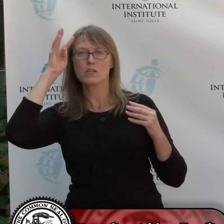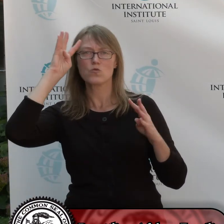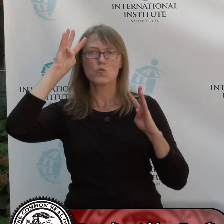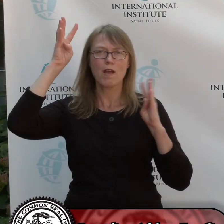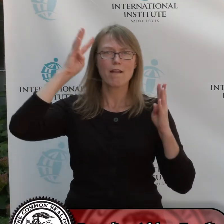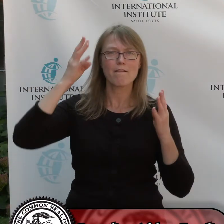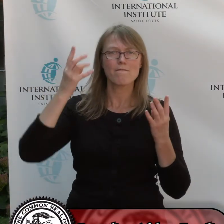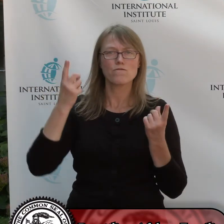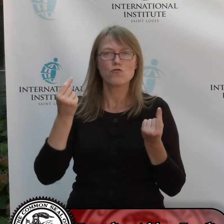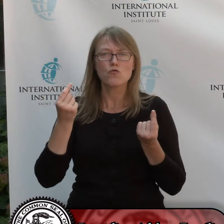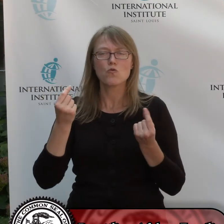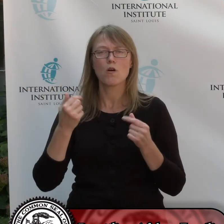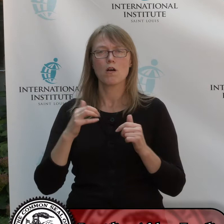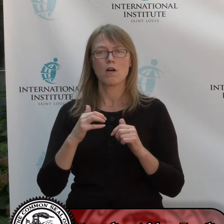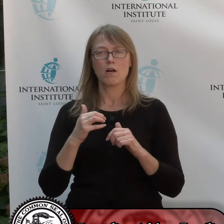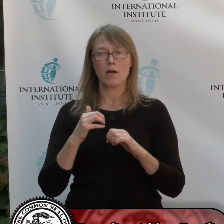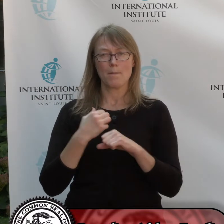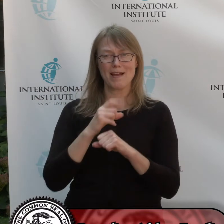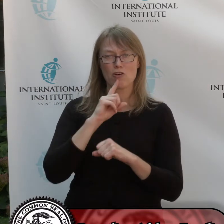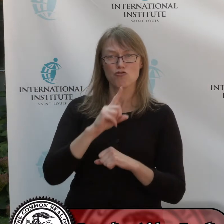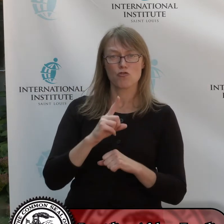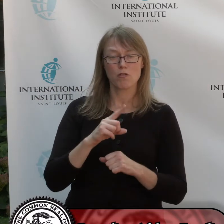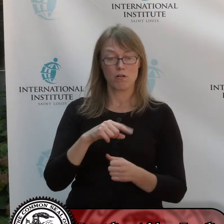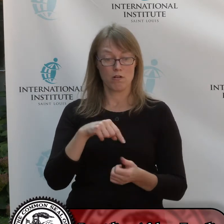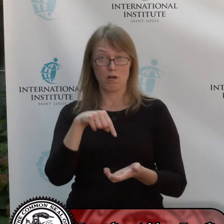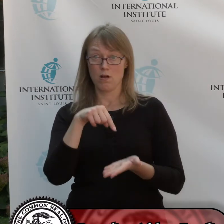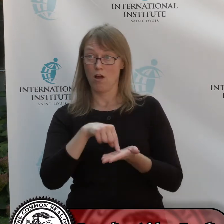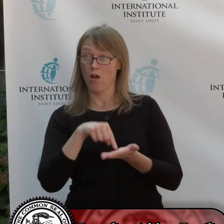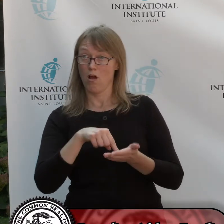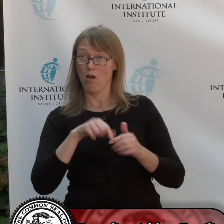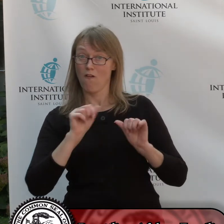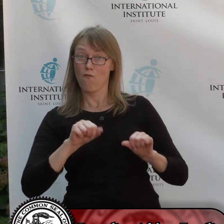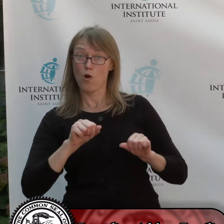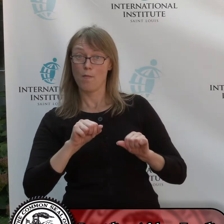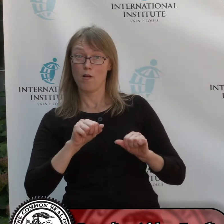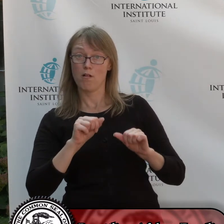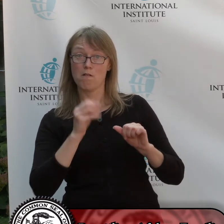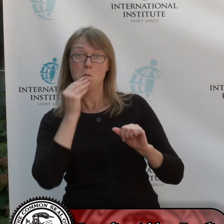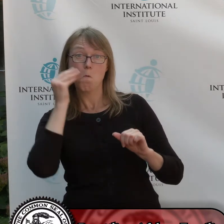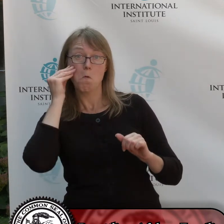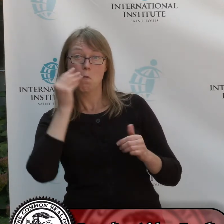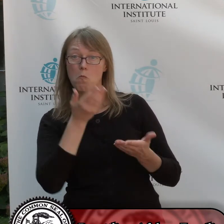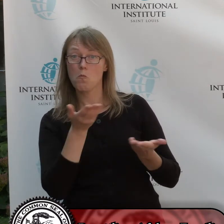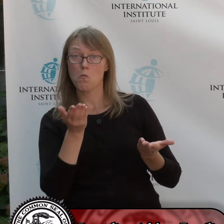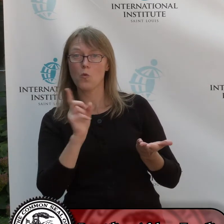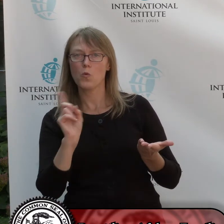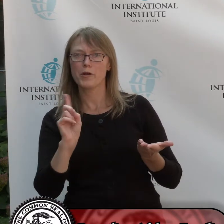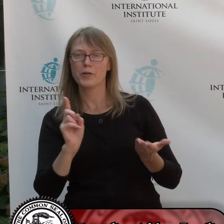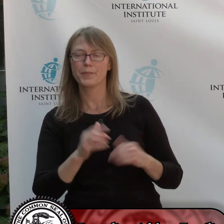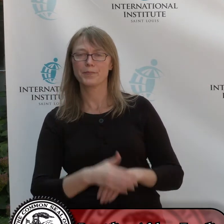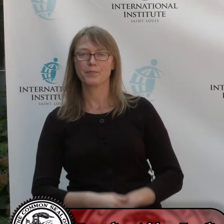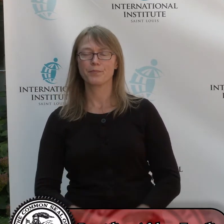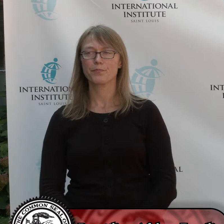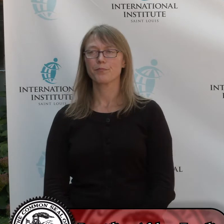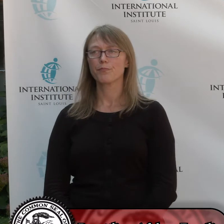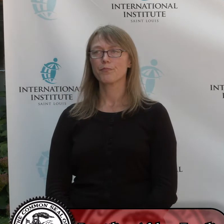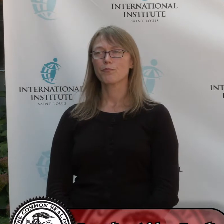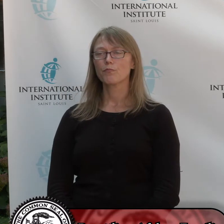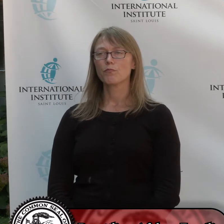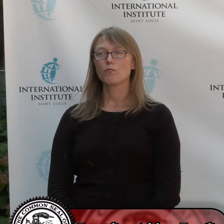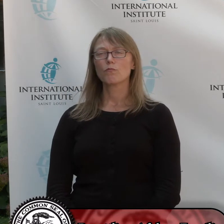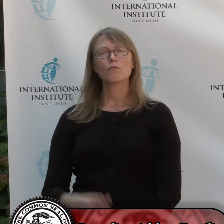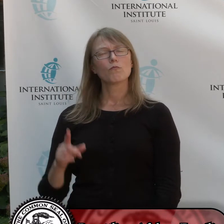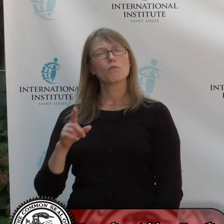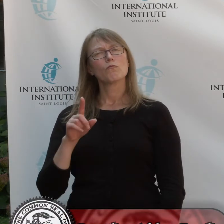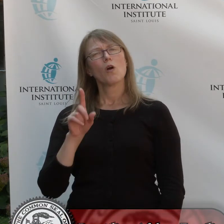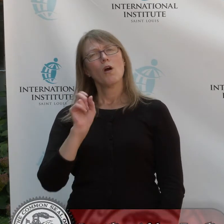in terms of affordable housing. Let me qualify that. So where do you find this housing? Do you put anybody in hotels?